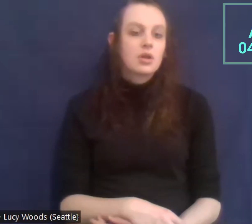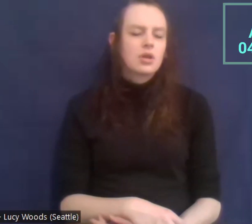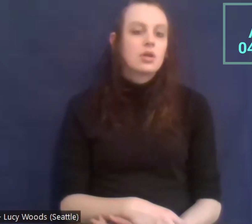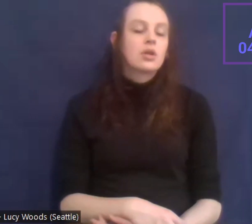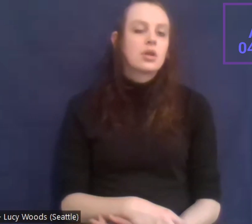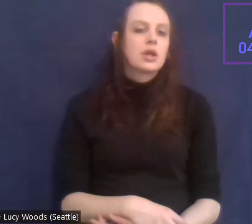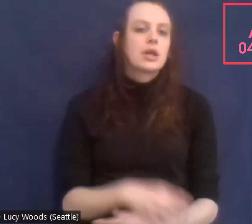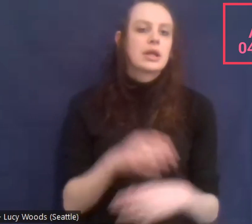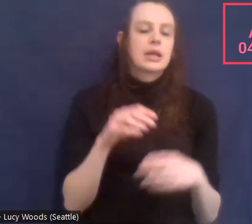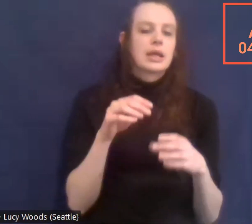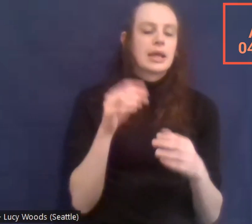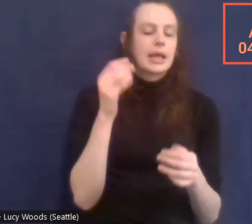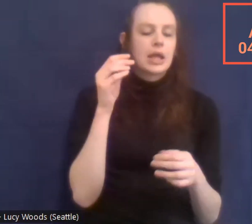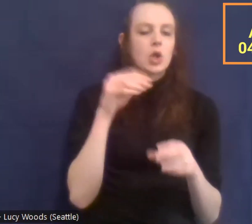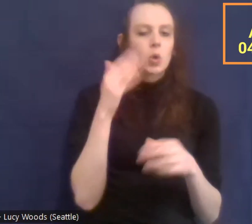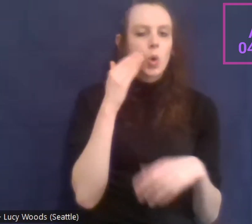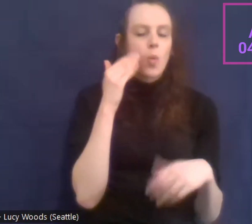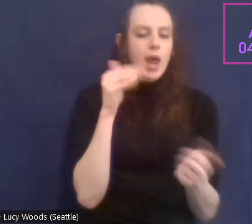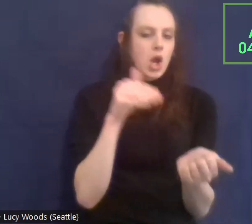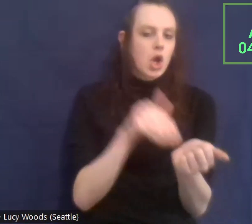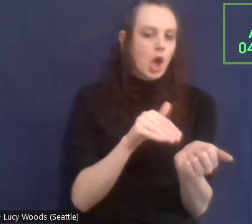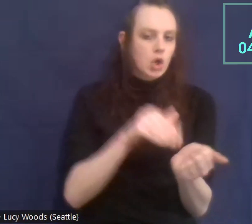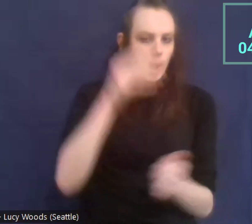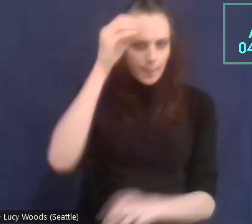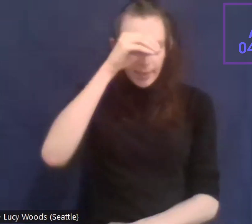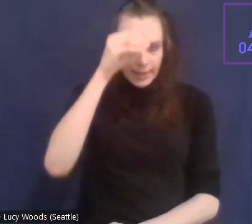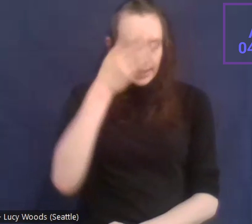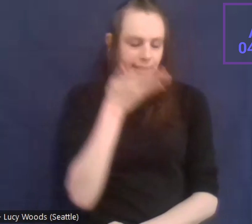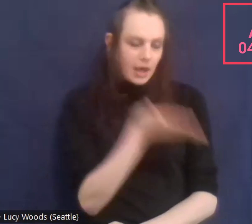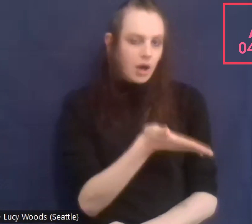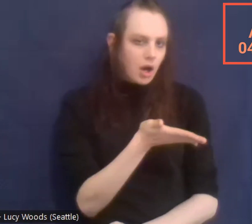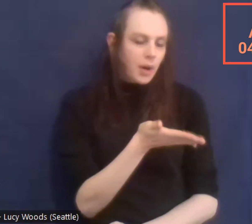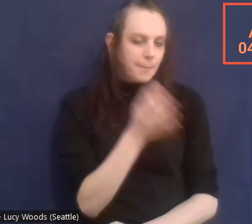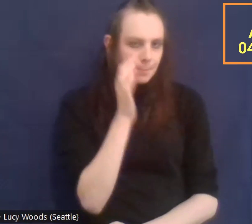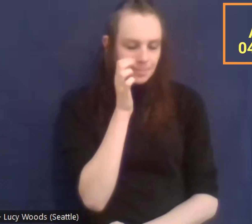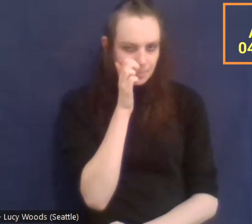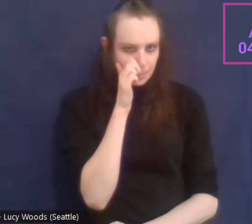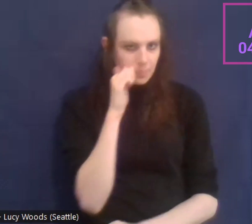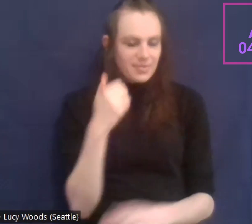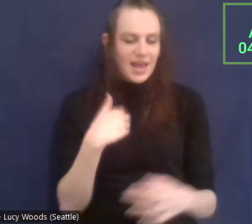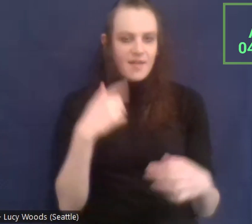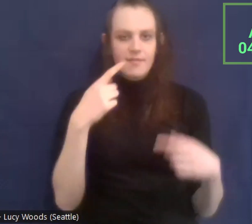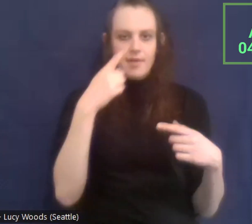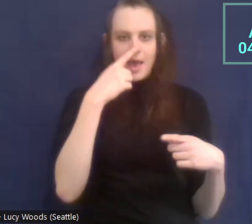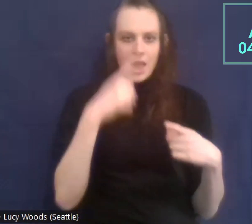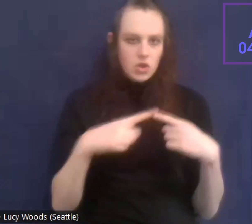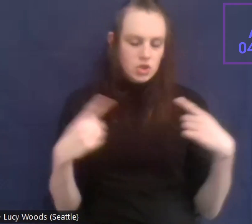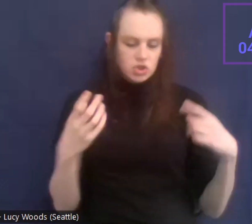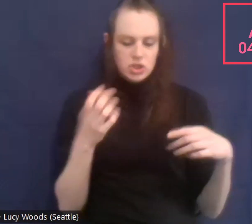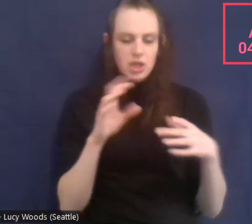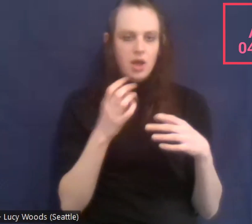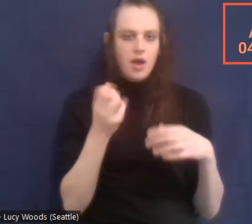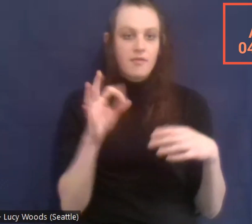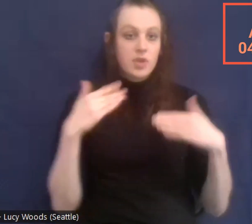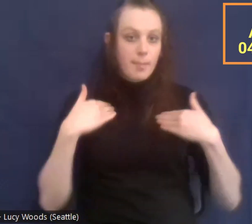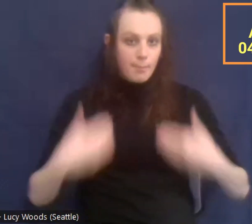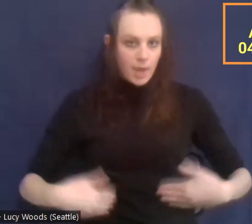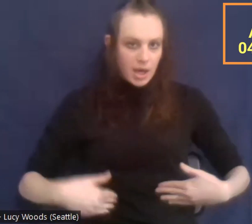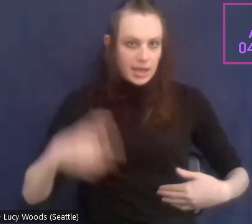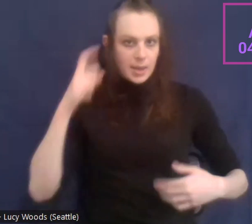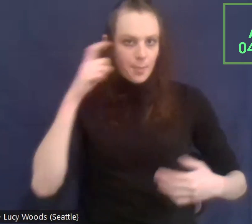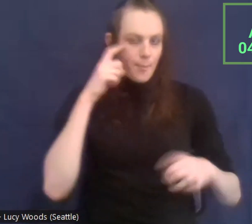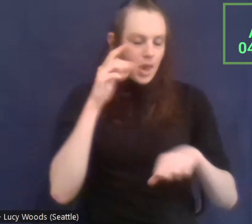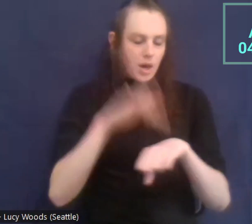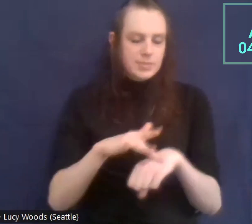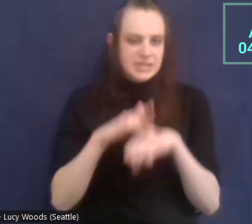prefaces called The Doctor's Opinion. And I have this allergy of the body and this obsession of the mind. Like